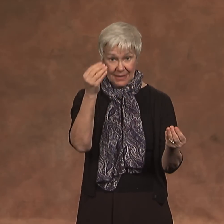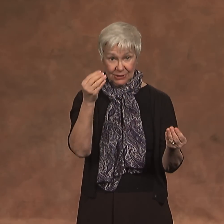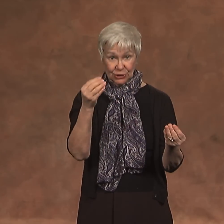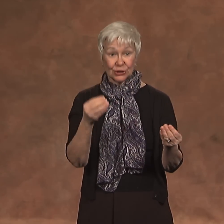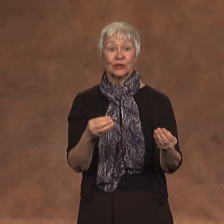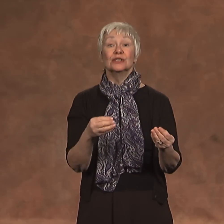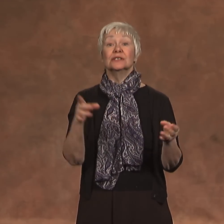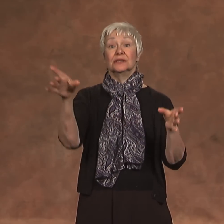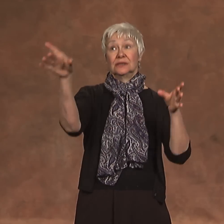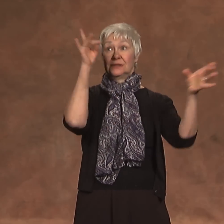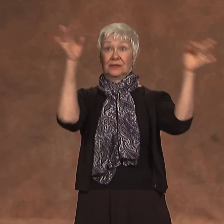information.